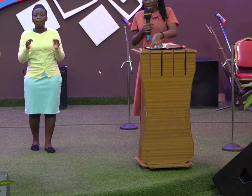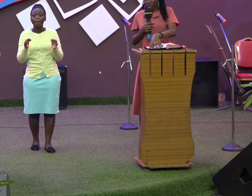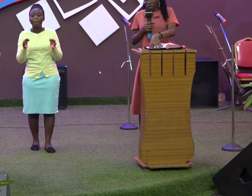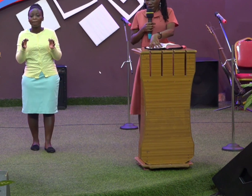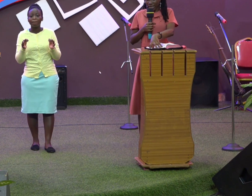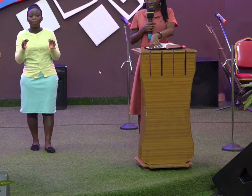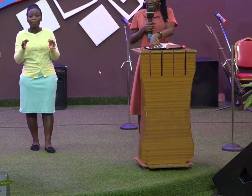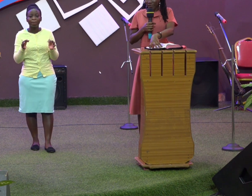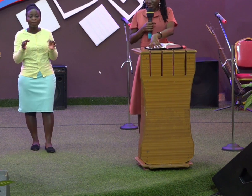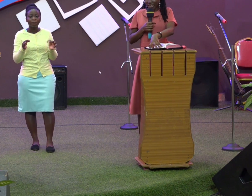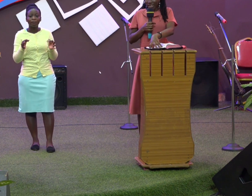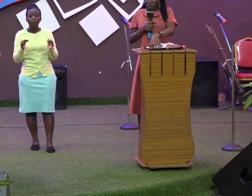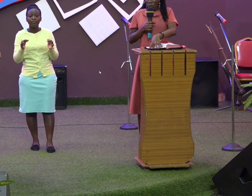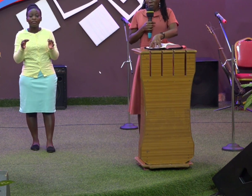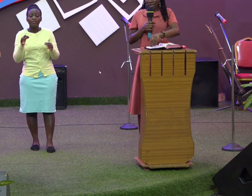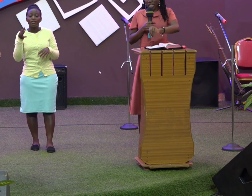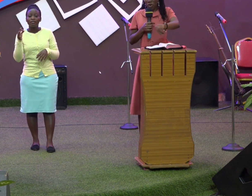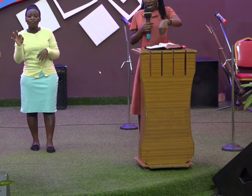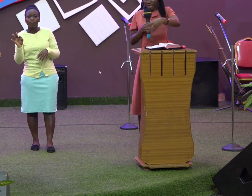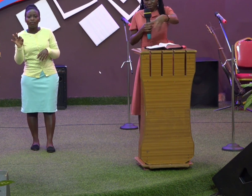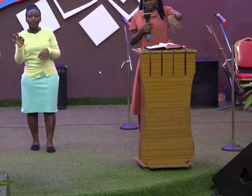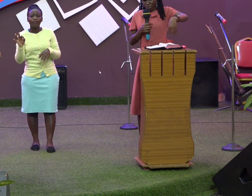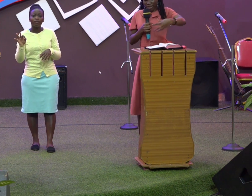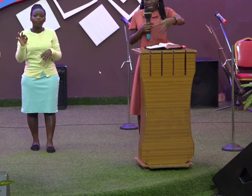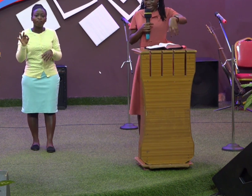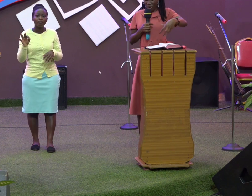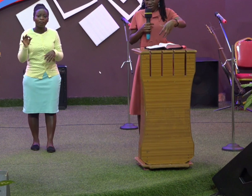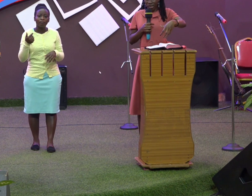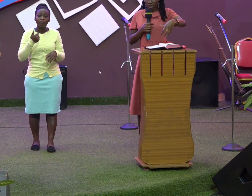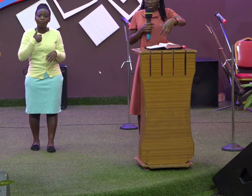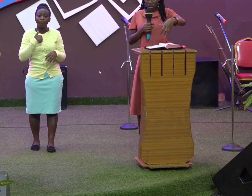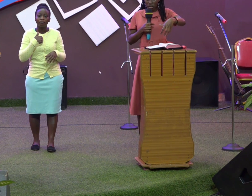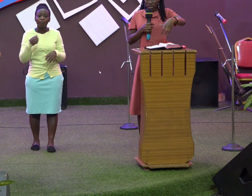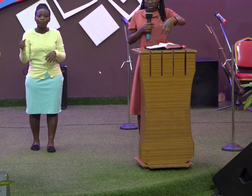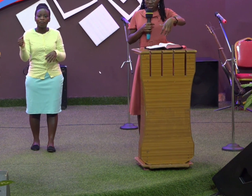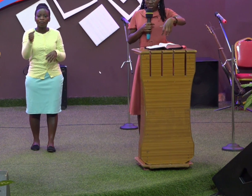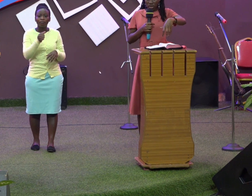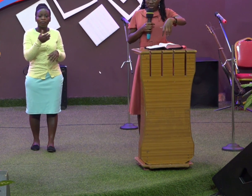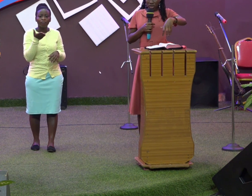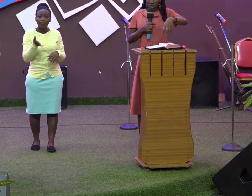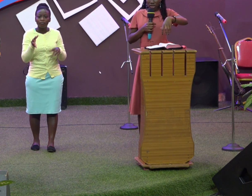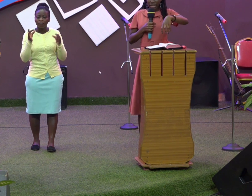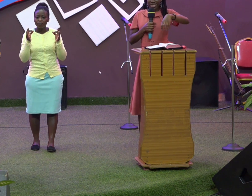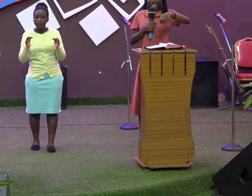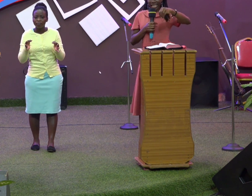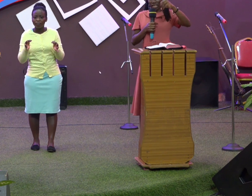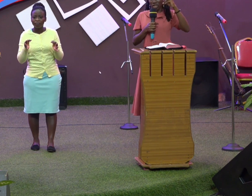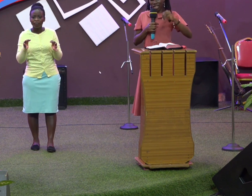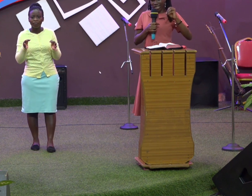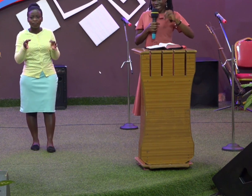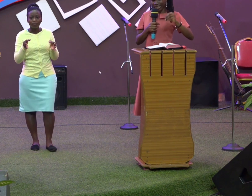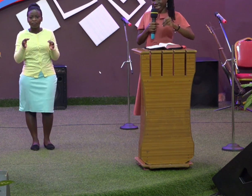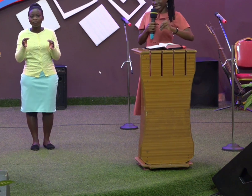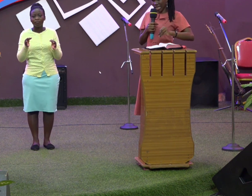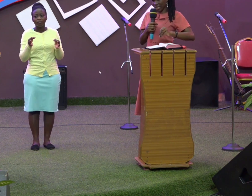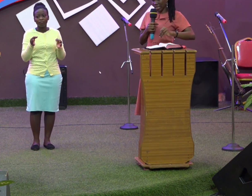it remains not wet, when the dew has put it around, just like in